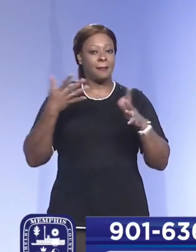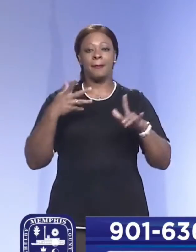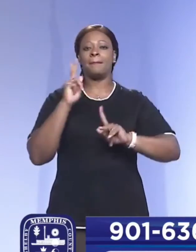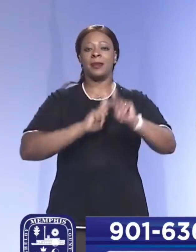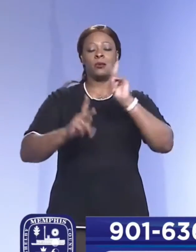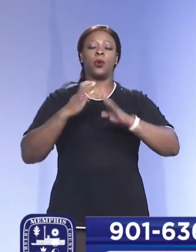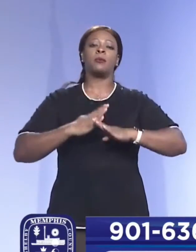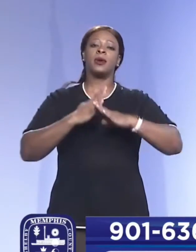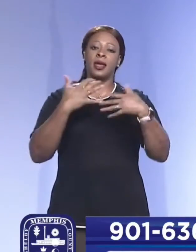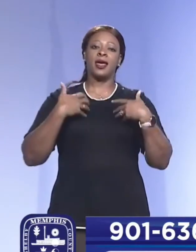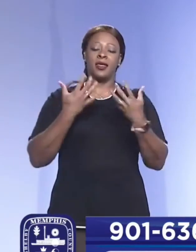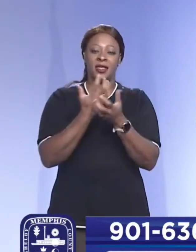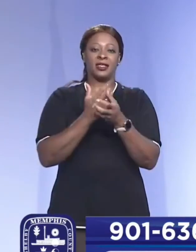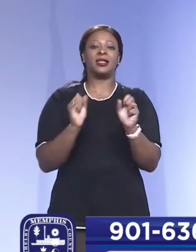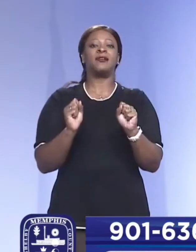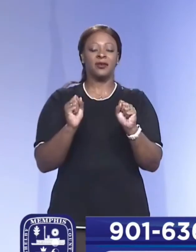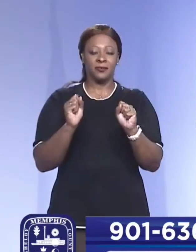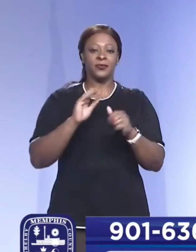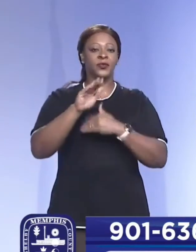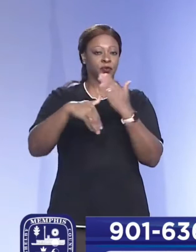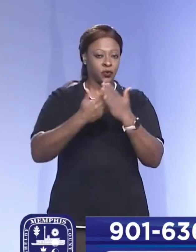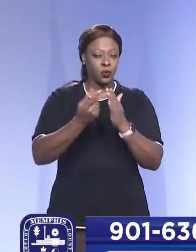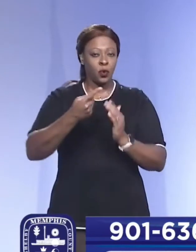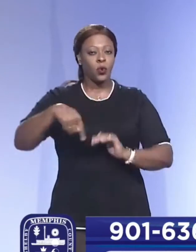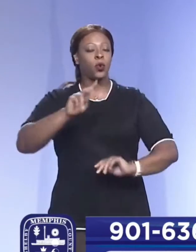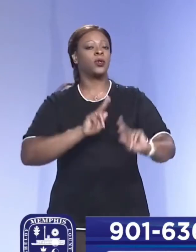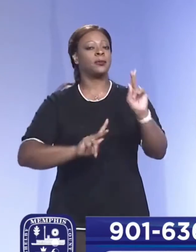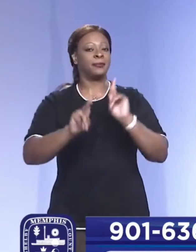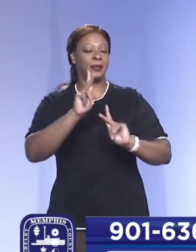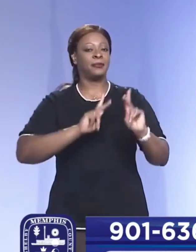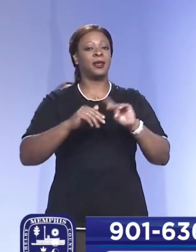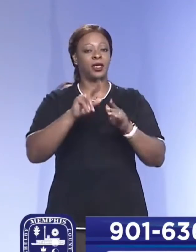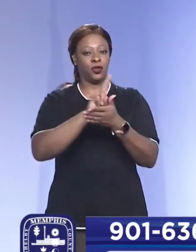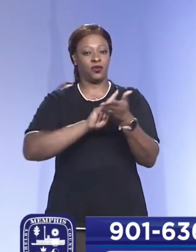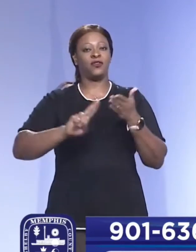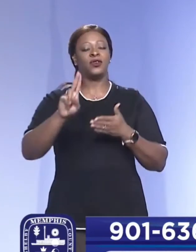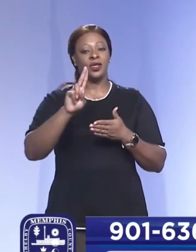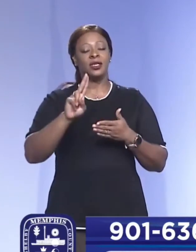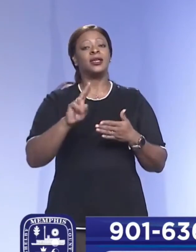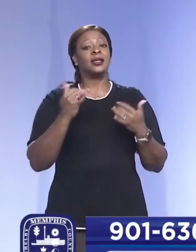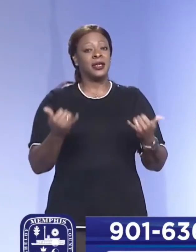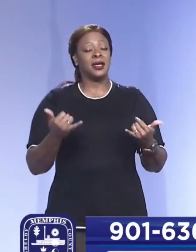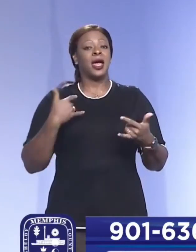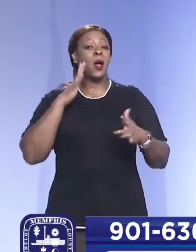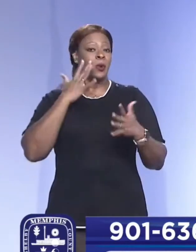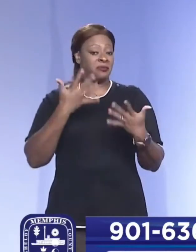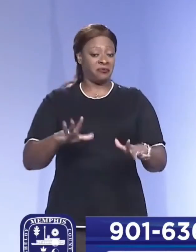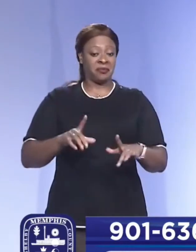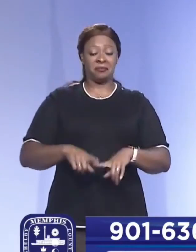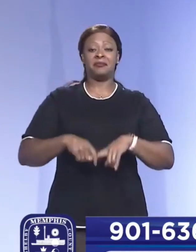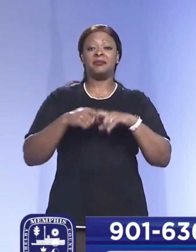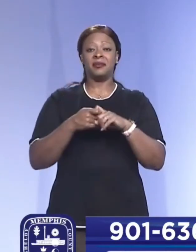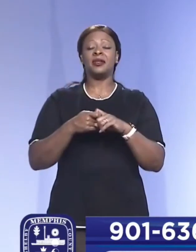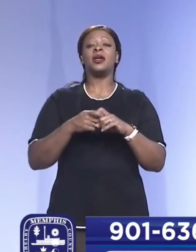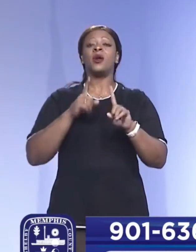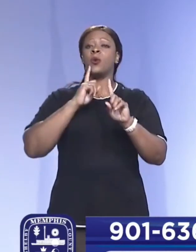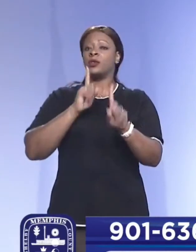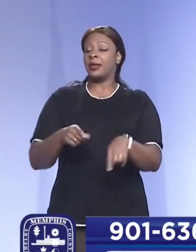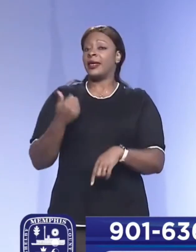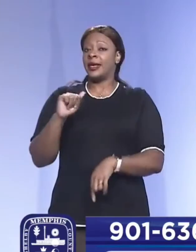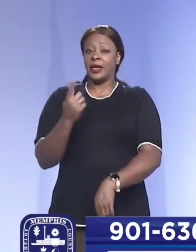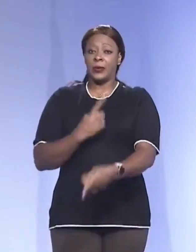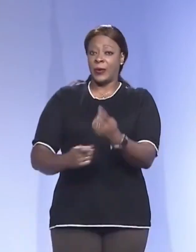protect the health and safety of all those that are involved with our university. With that, I'll stop, and certainly happy to respond to